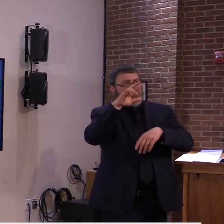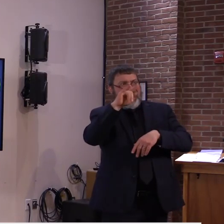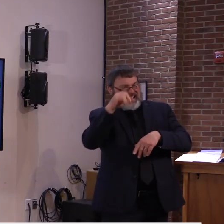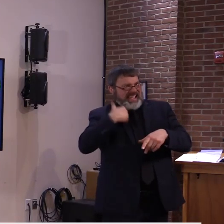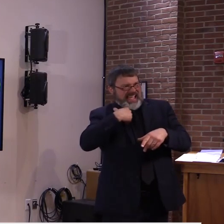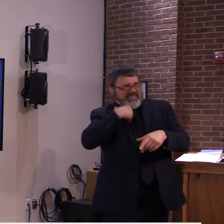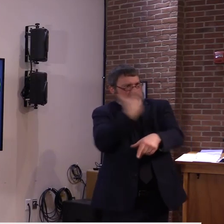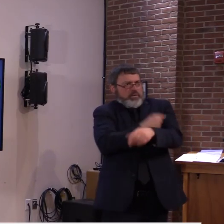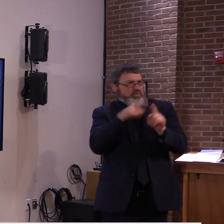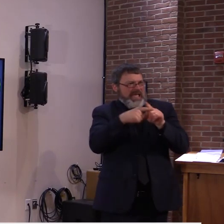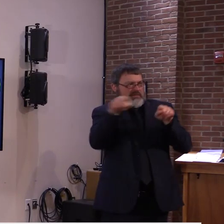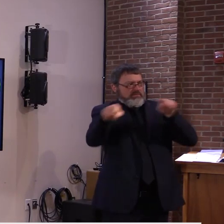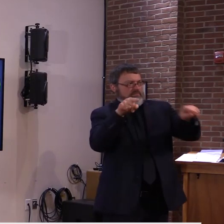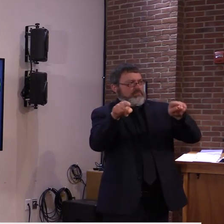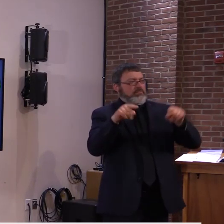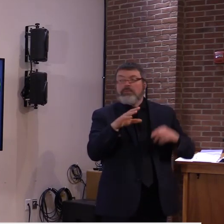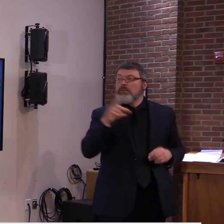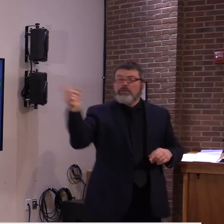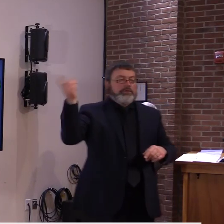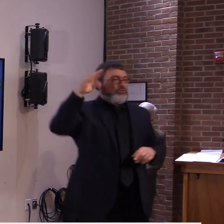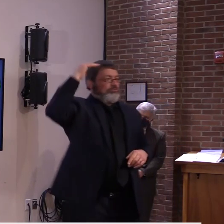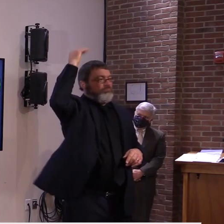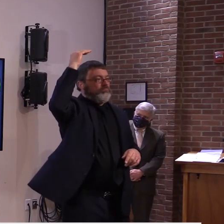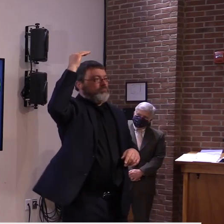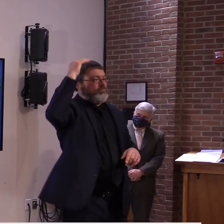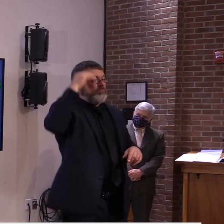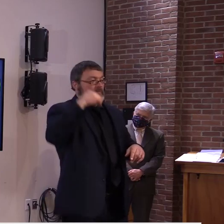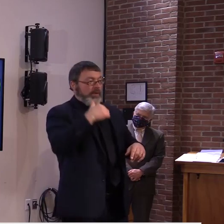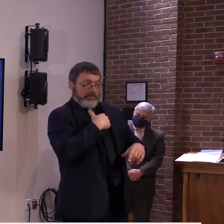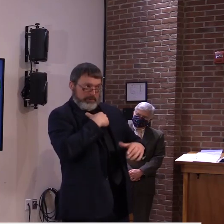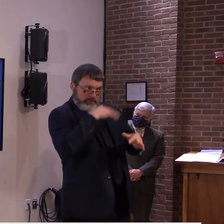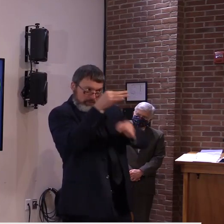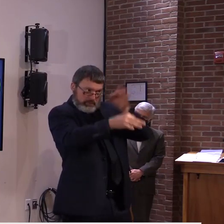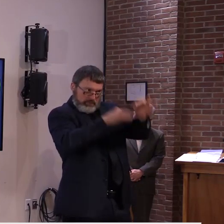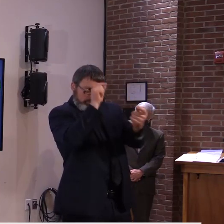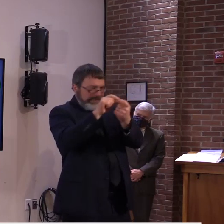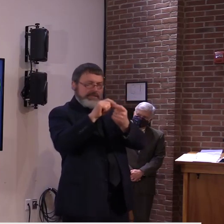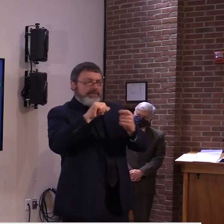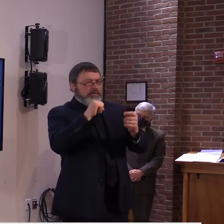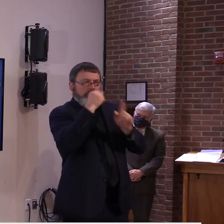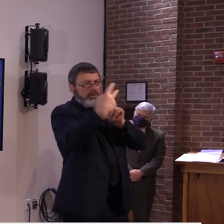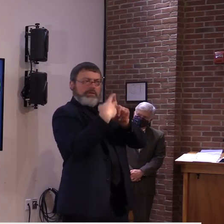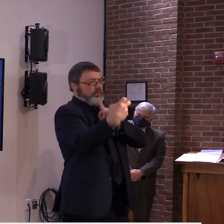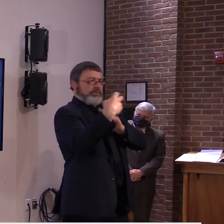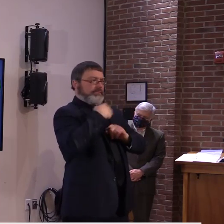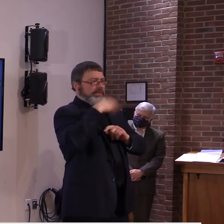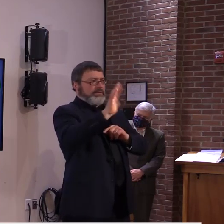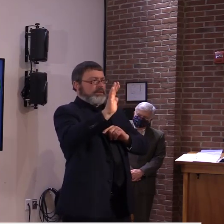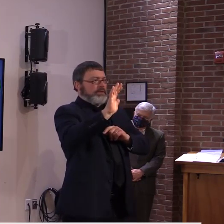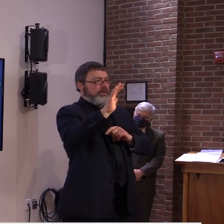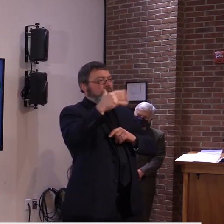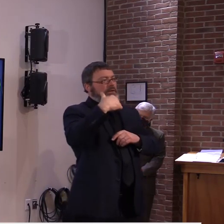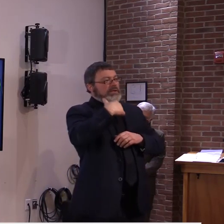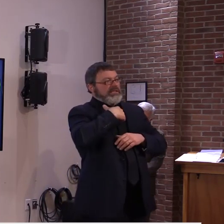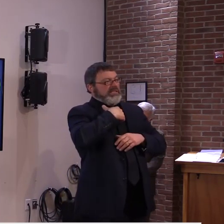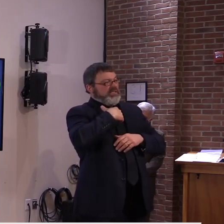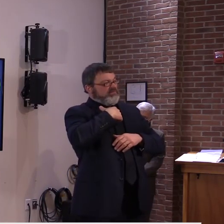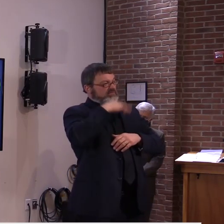pharmacies administering this? Yeah, that's the long-term care homes? Yeah, so, you know, till the end of